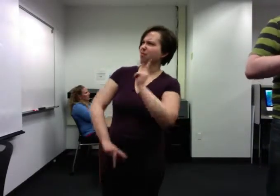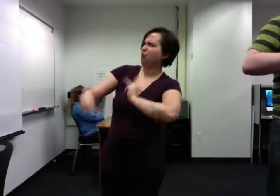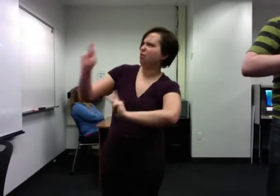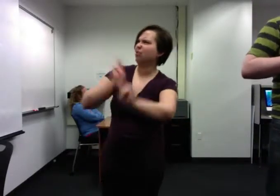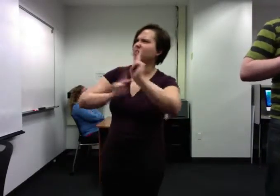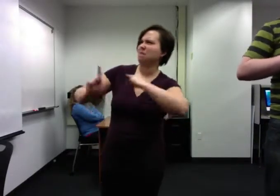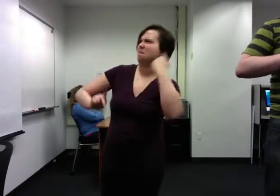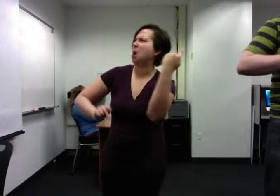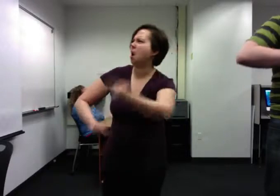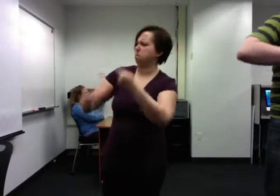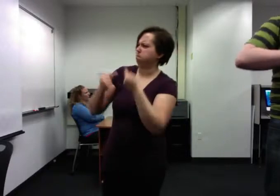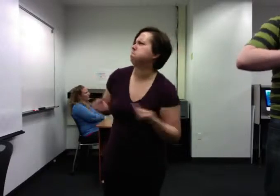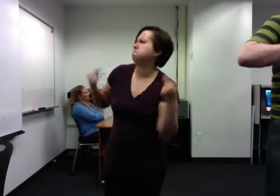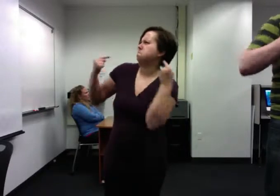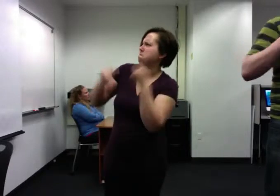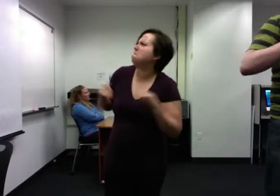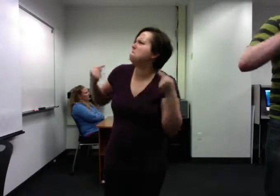always hurting me.